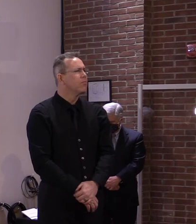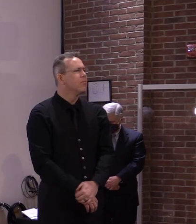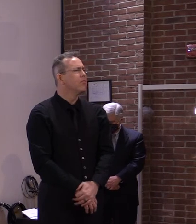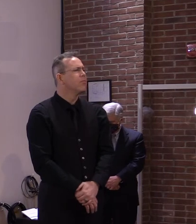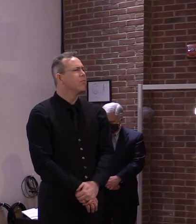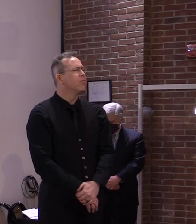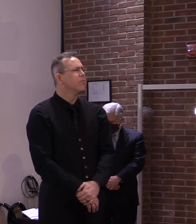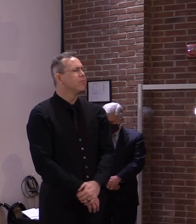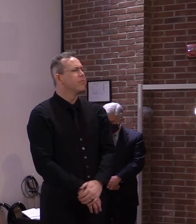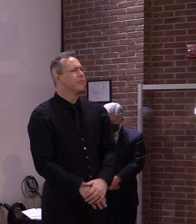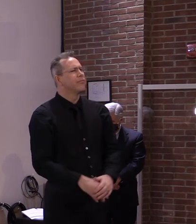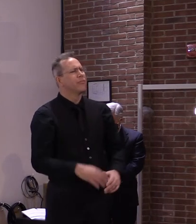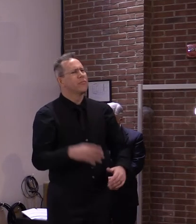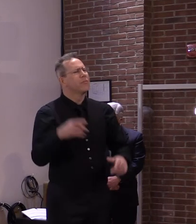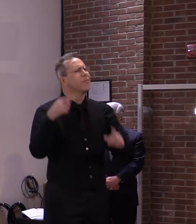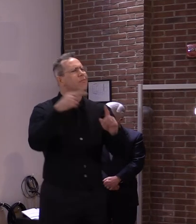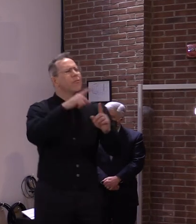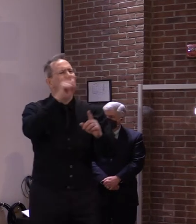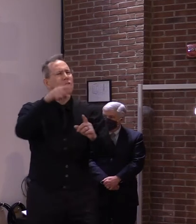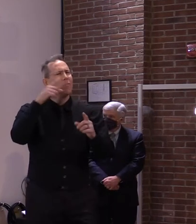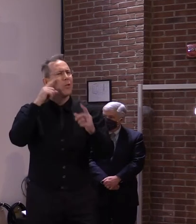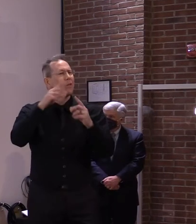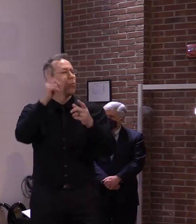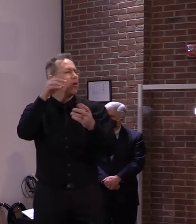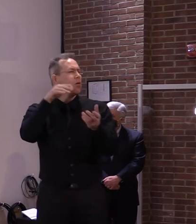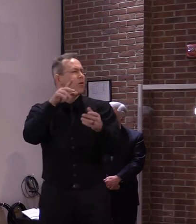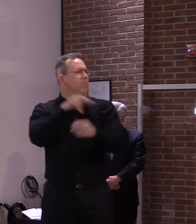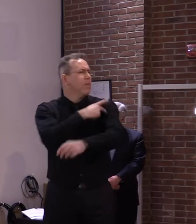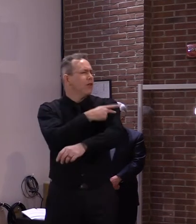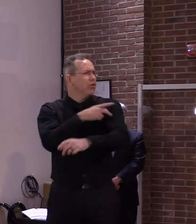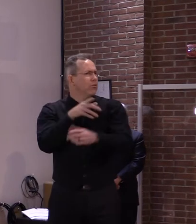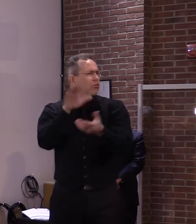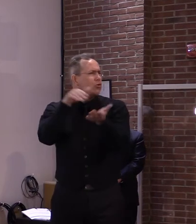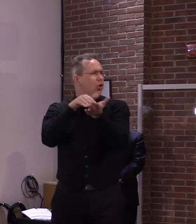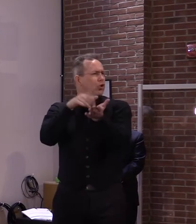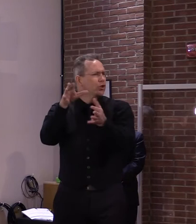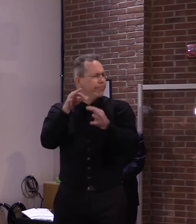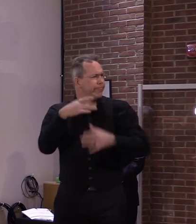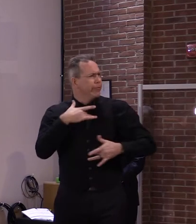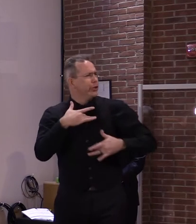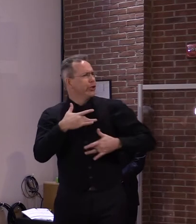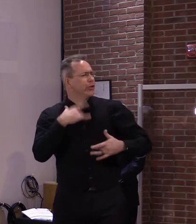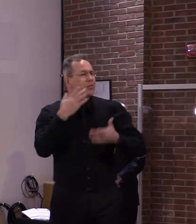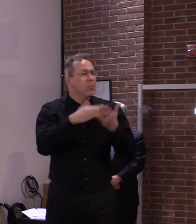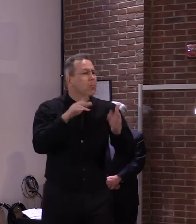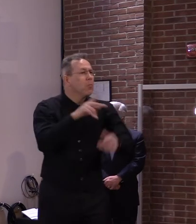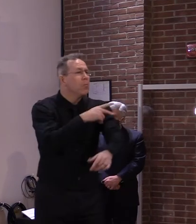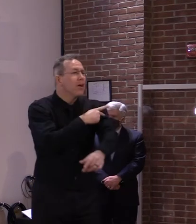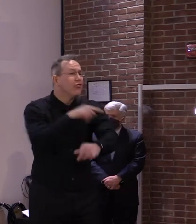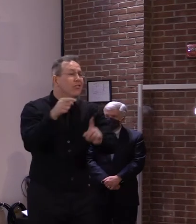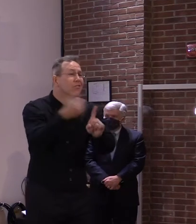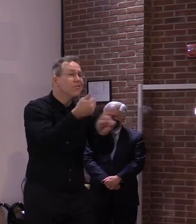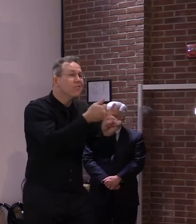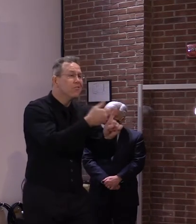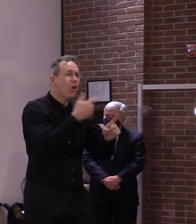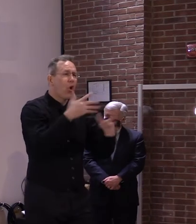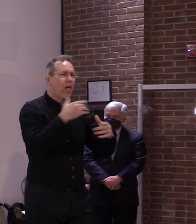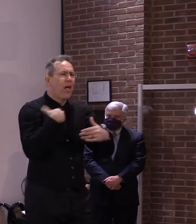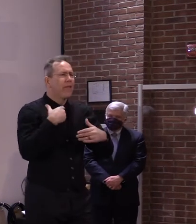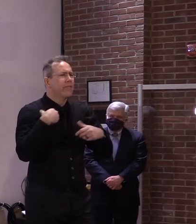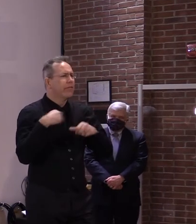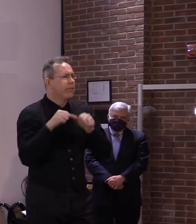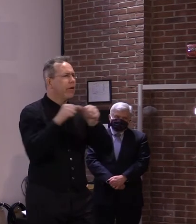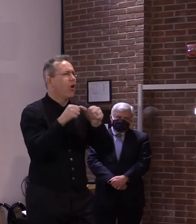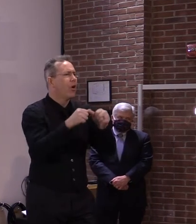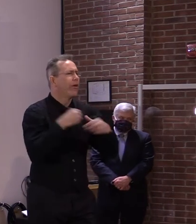this point are the people with pre-existing conditions in line uh has that changed